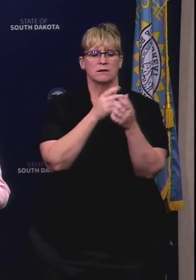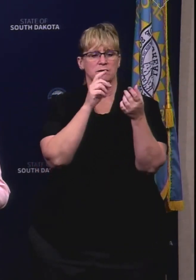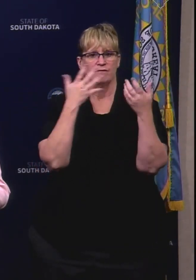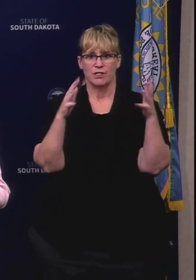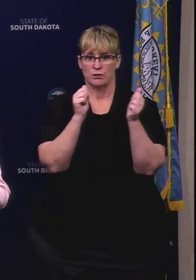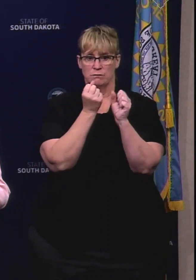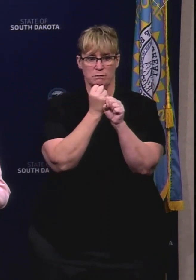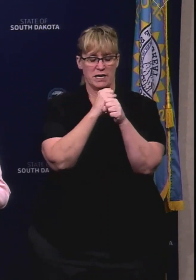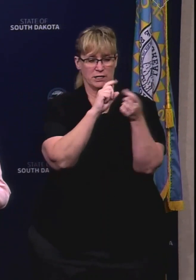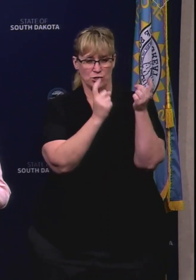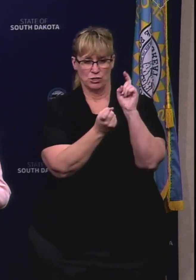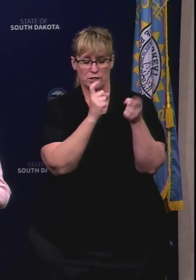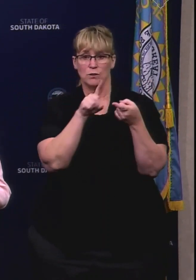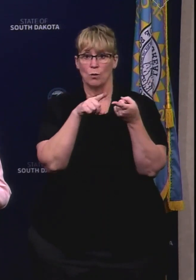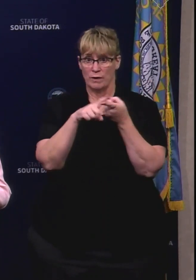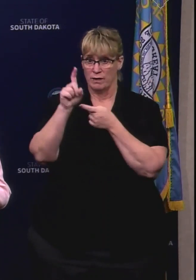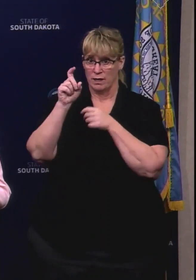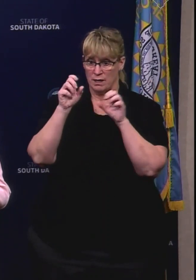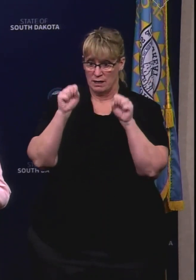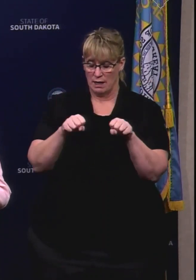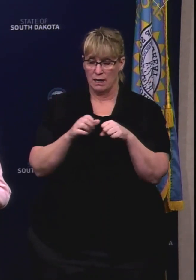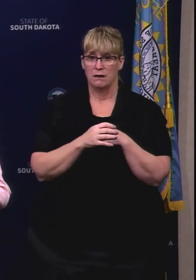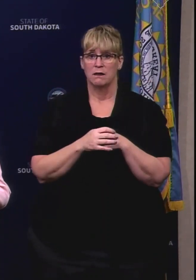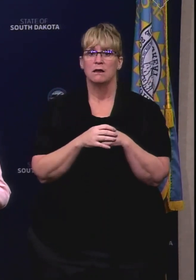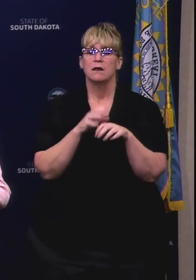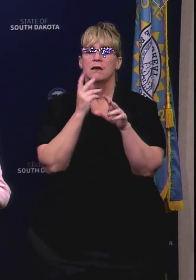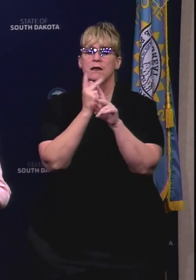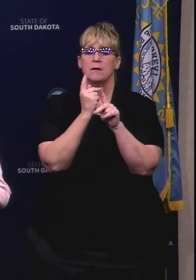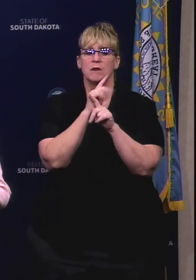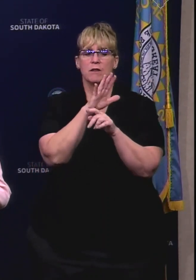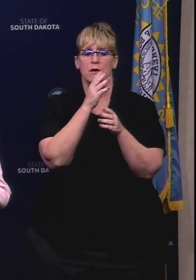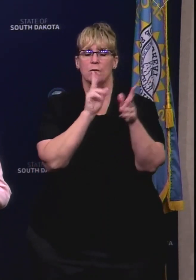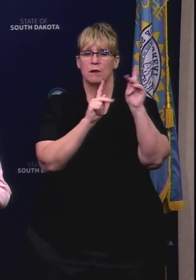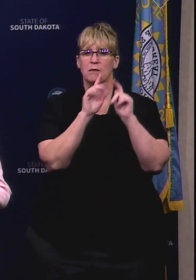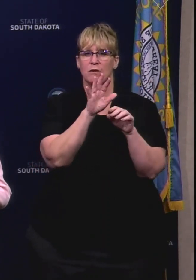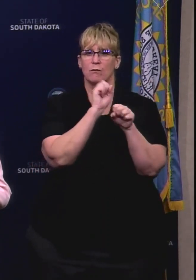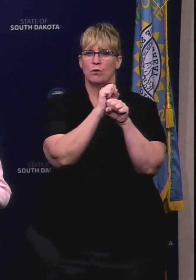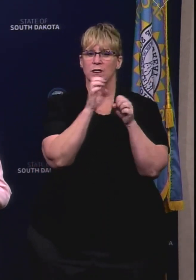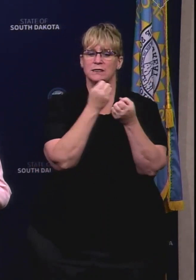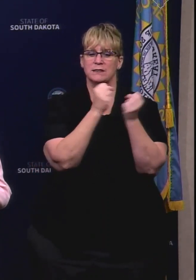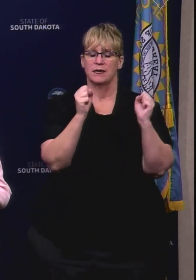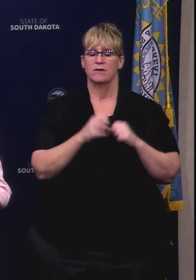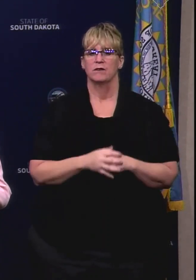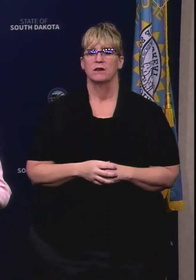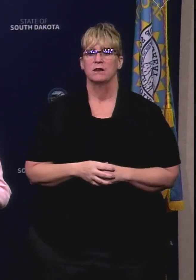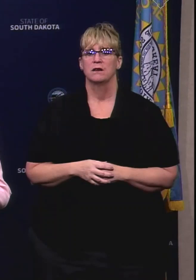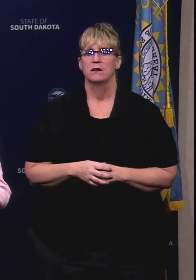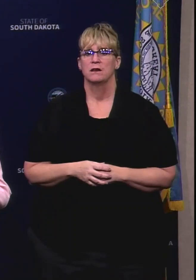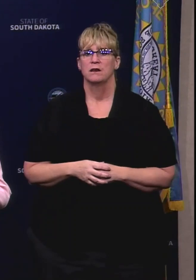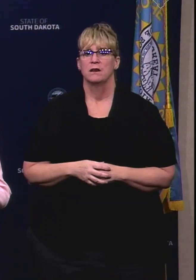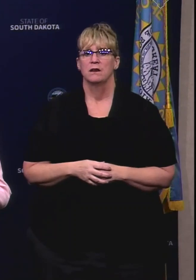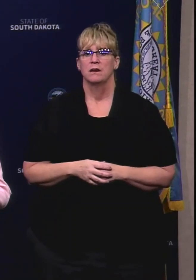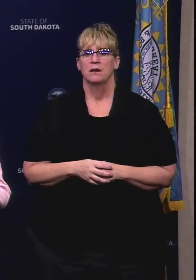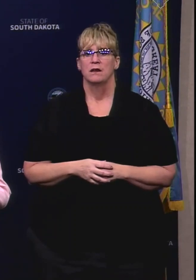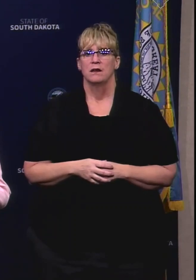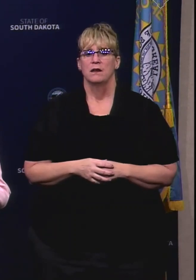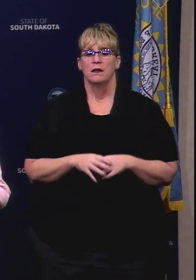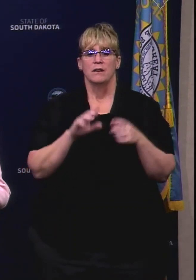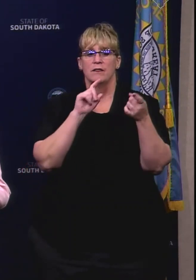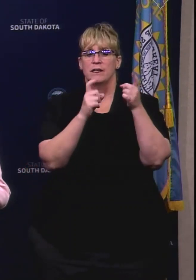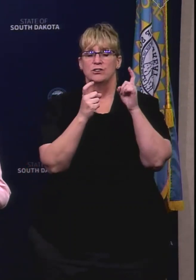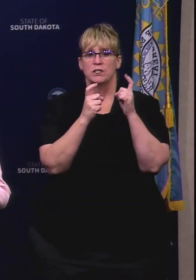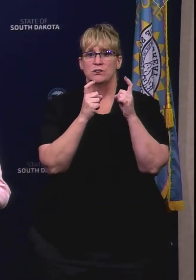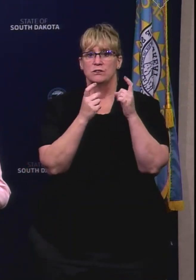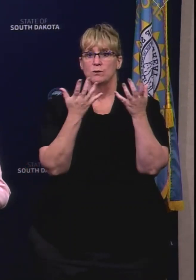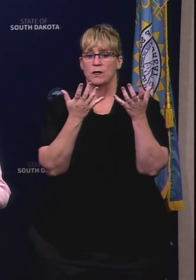changes as they can, and I think they're keeping their employees safe as a result. Often the kinds of changes that employers look to implement